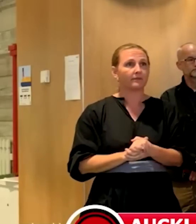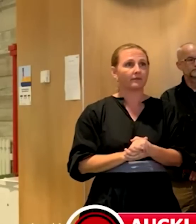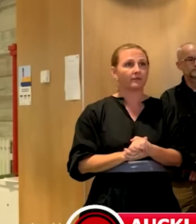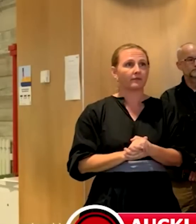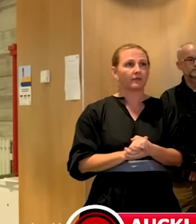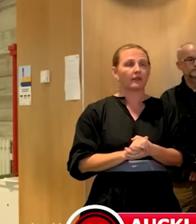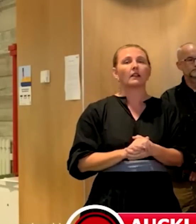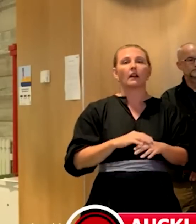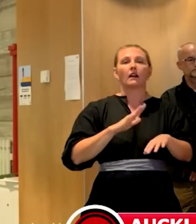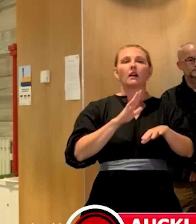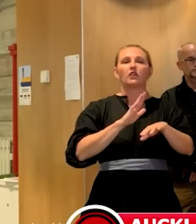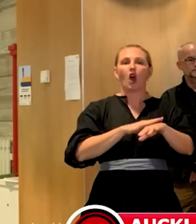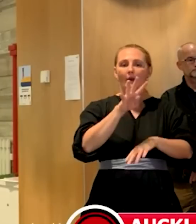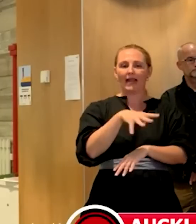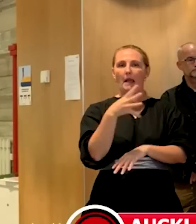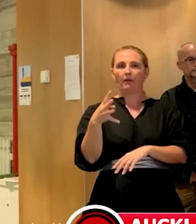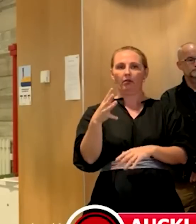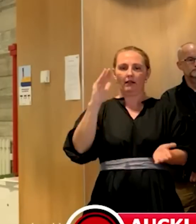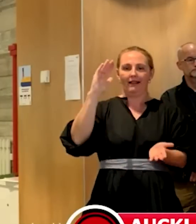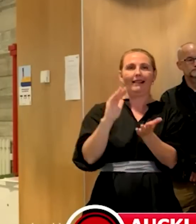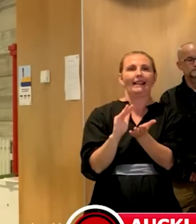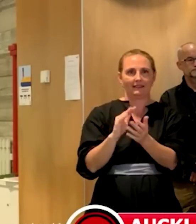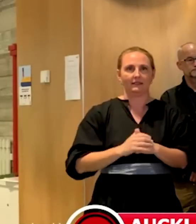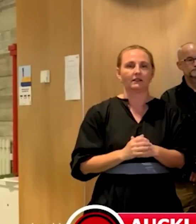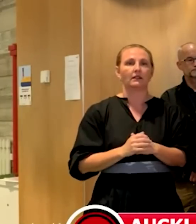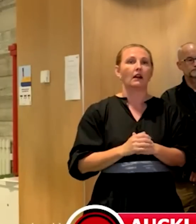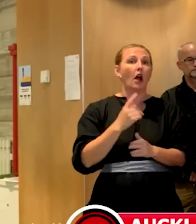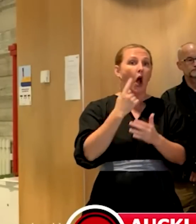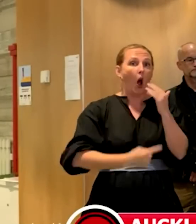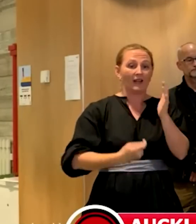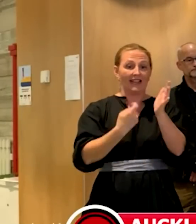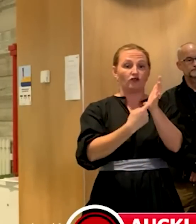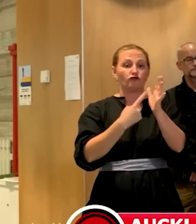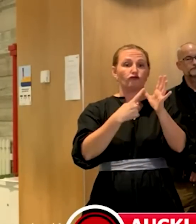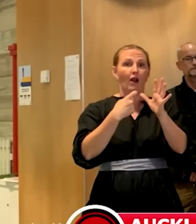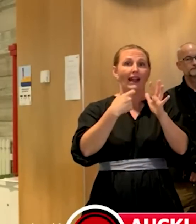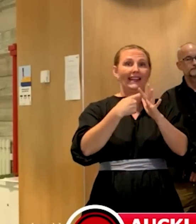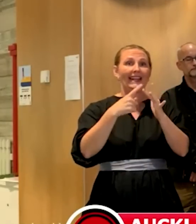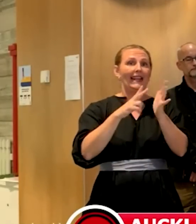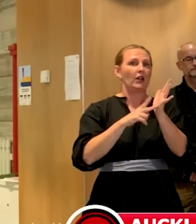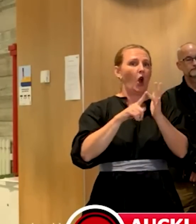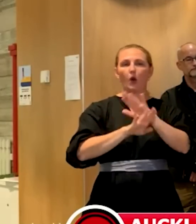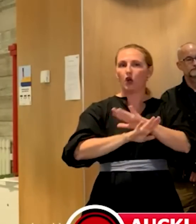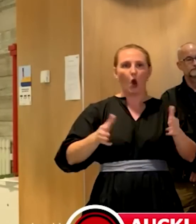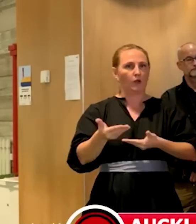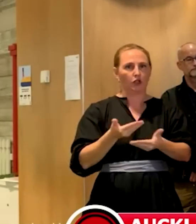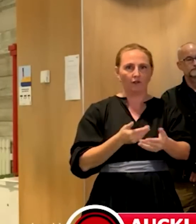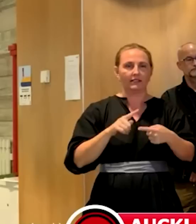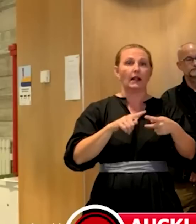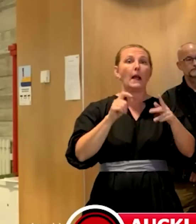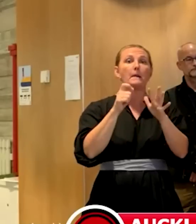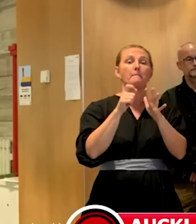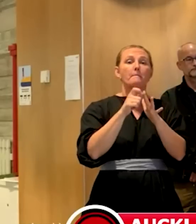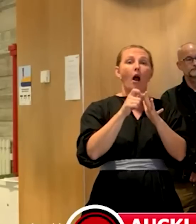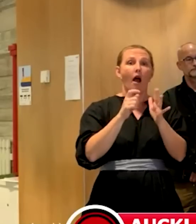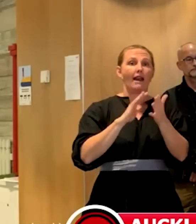we're running on a reduced timetable, exceptions being Rakino, which has no service. Pine Harbour and Gulf Harbour are now